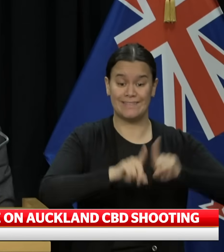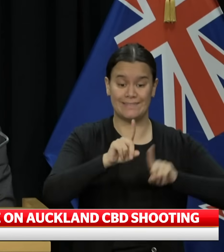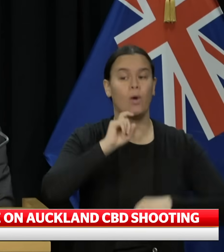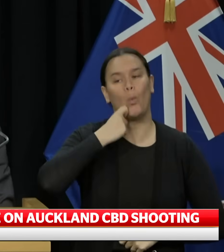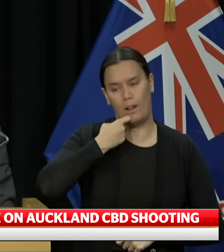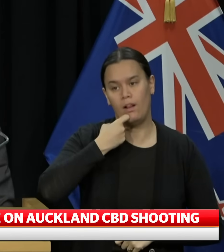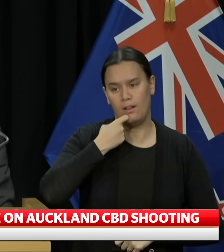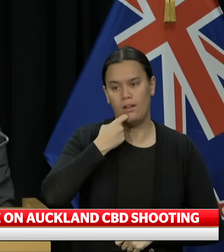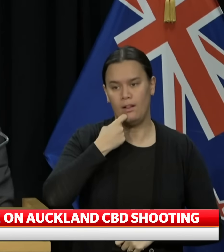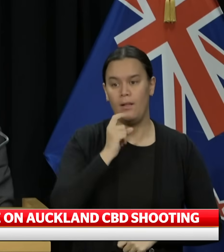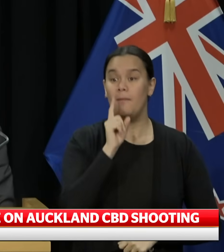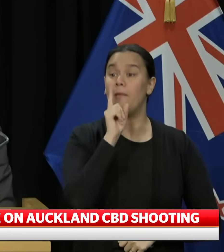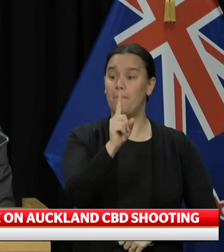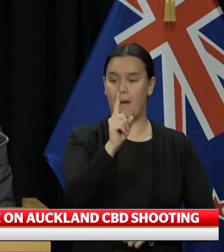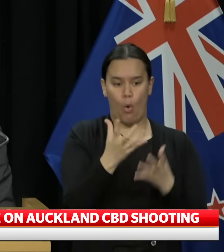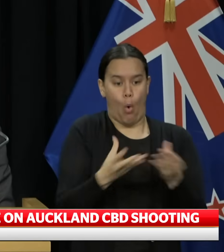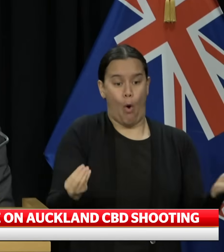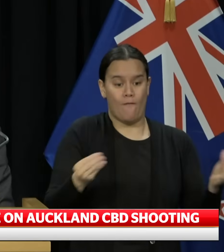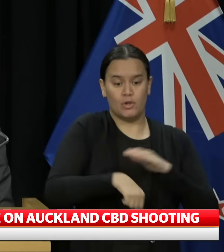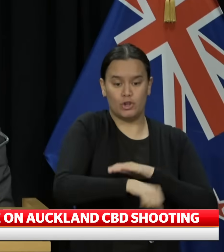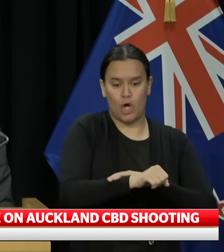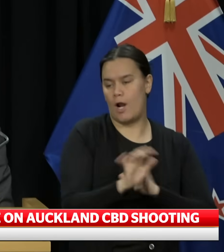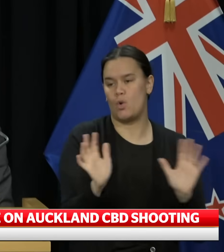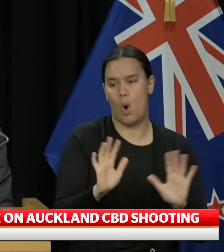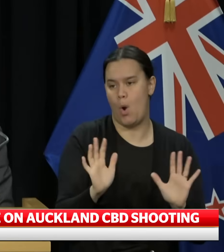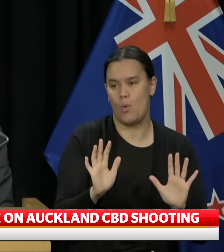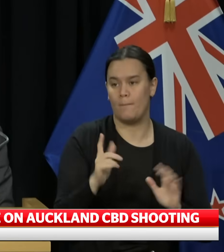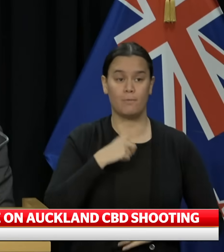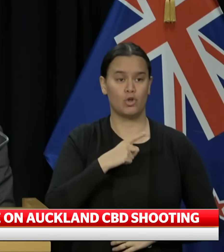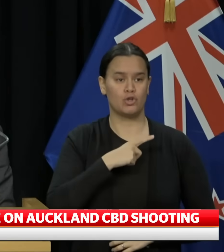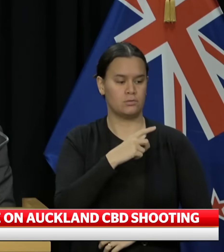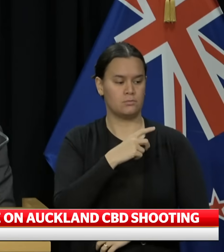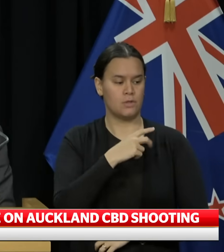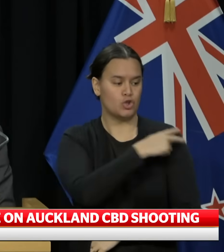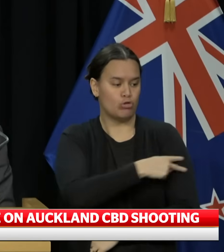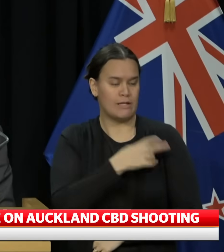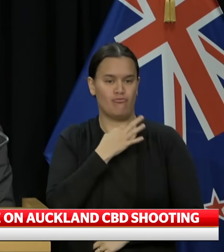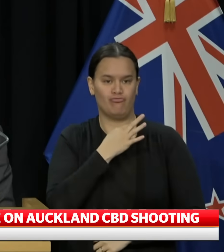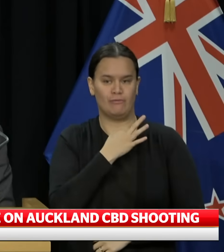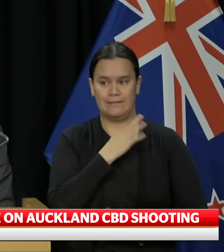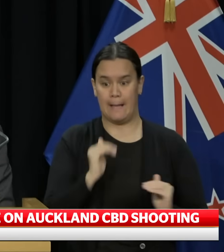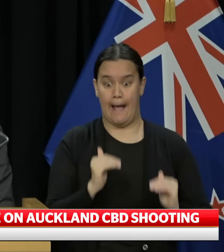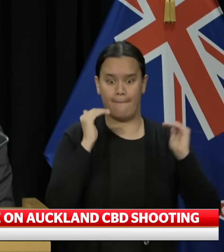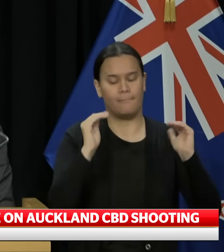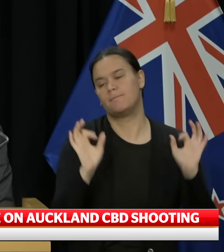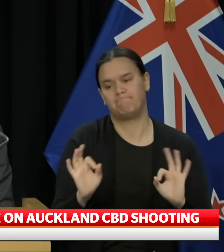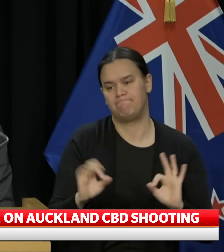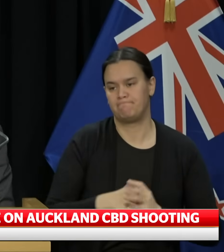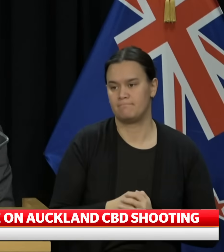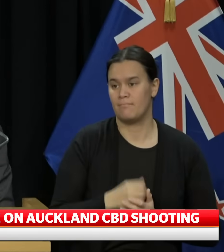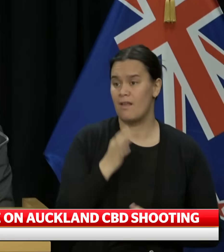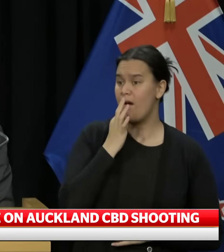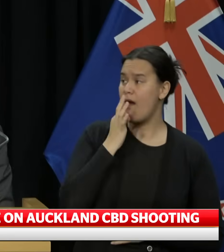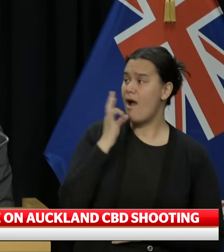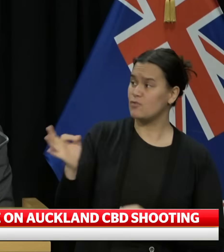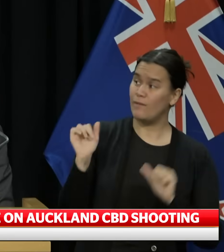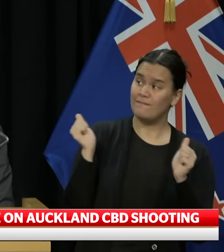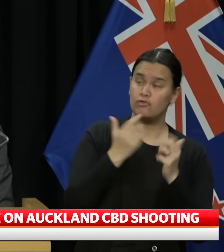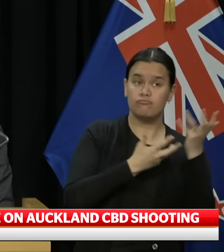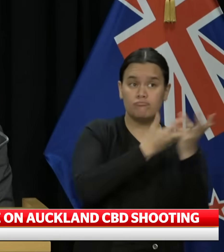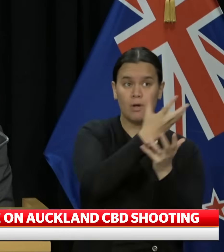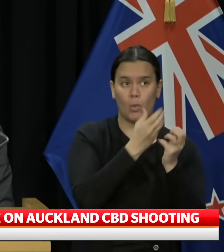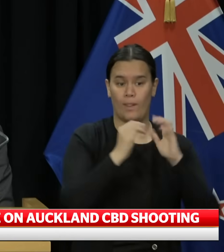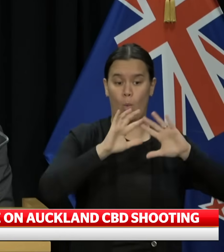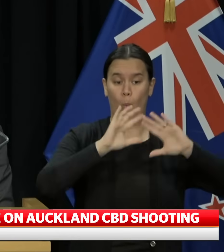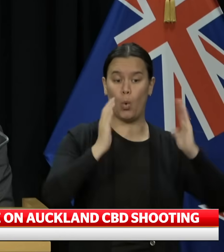have indicated that they don't think there is an ongoing security or safety risk. Have you had any conversations with any world leaders? I mean, the teams that are here,